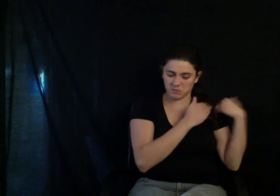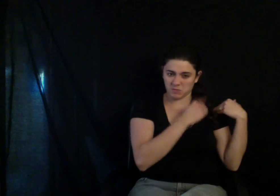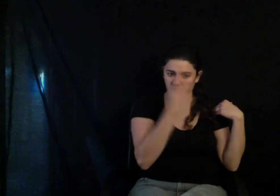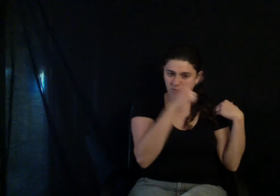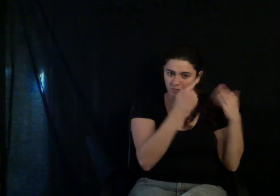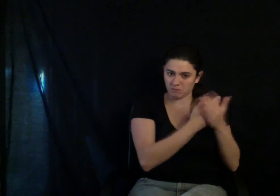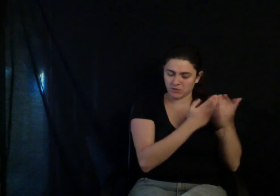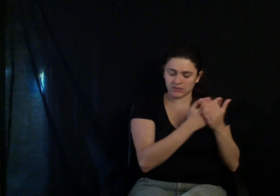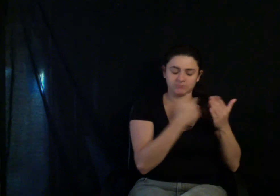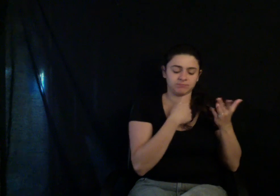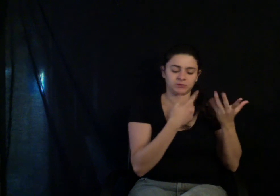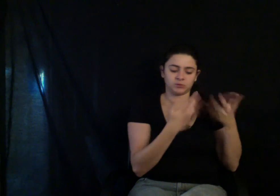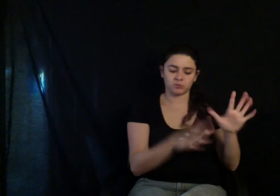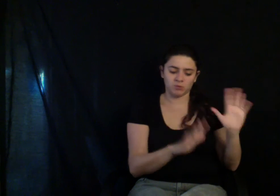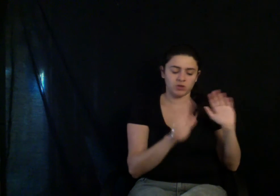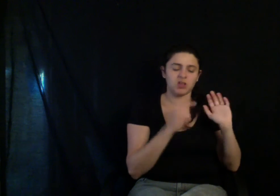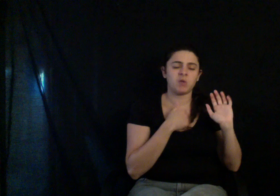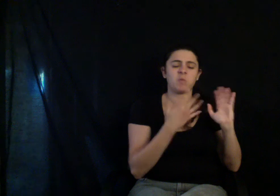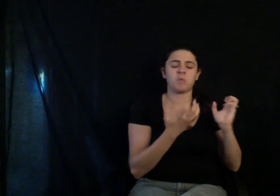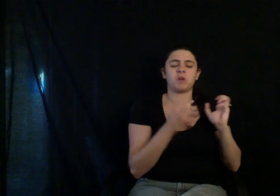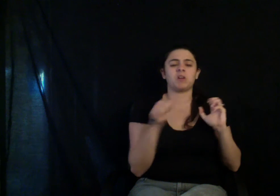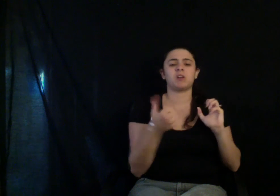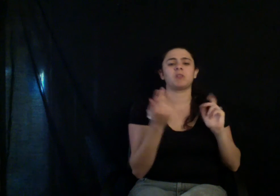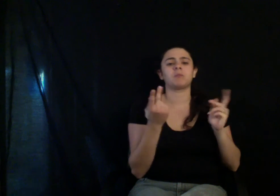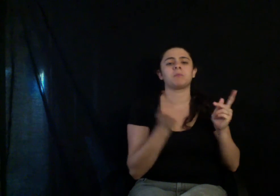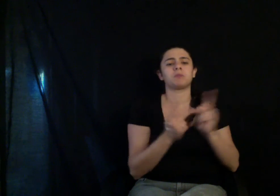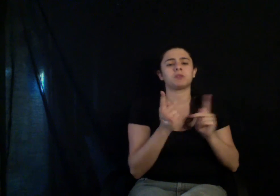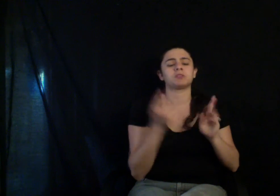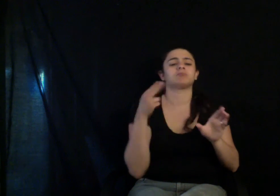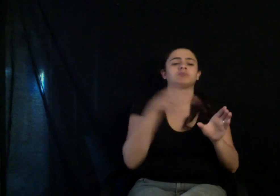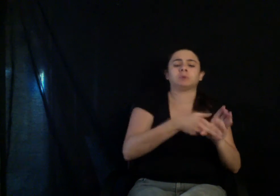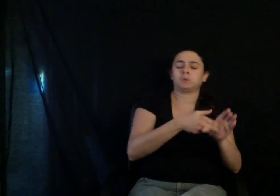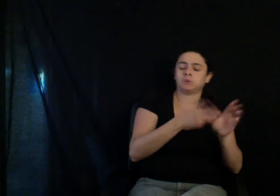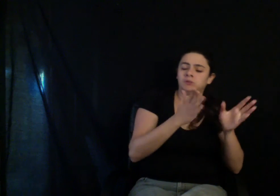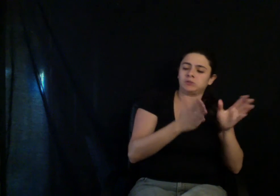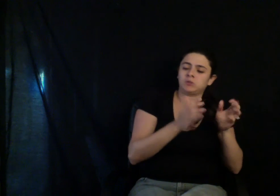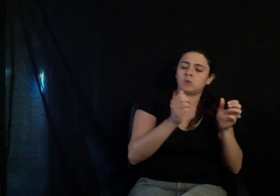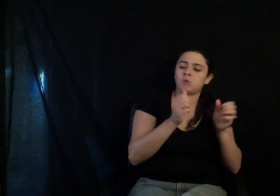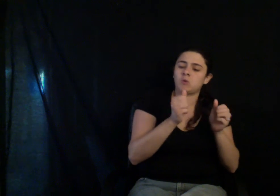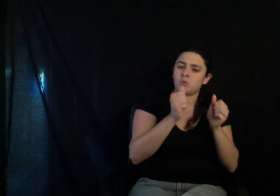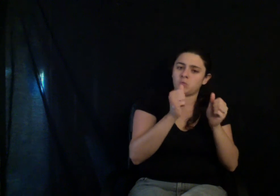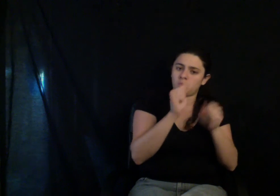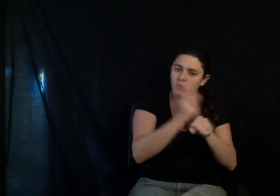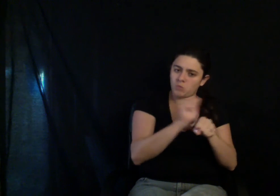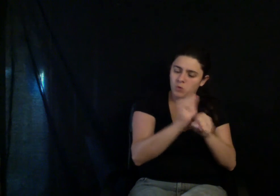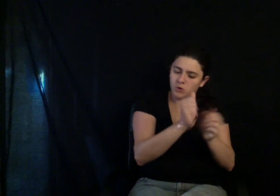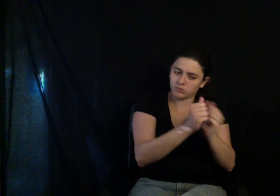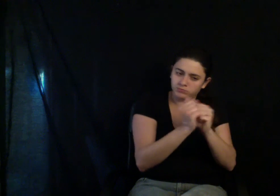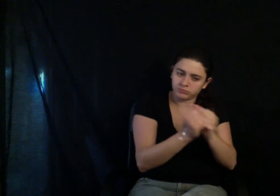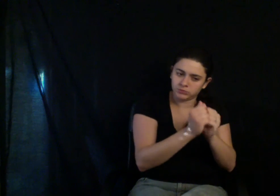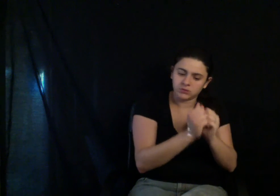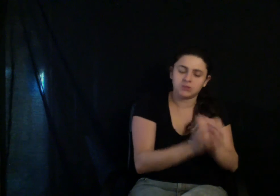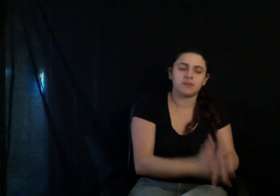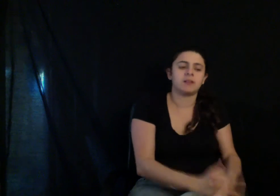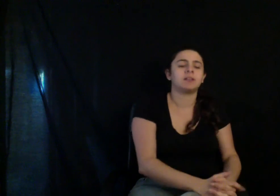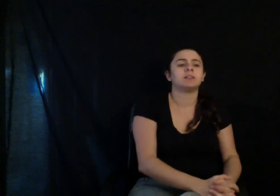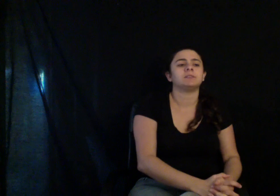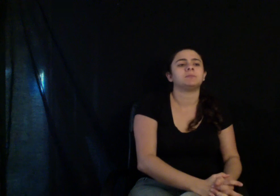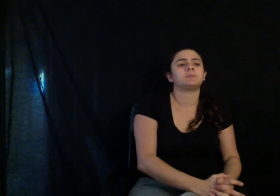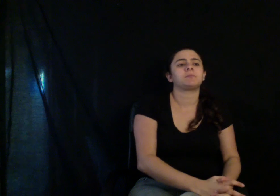with Rick Carr, who actually isn't really much of a Redditor, but he's just another friend of Jared's. And so I talked with Rick, and I